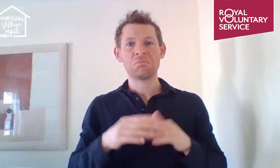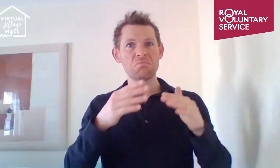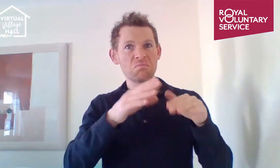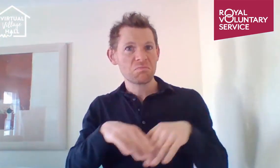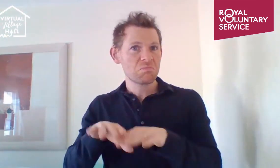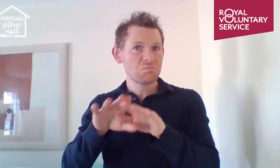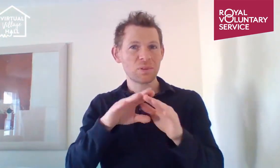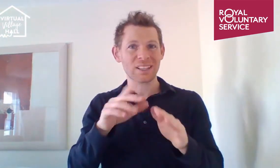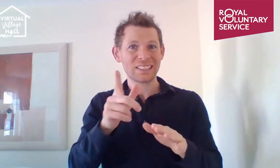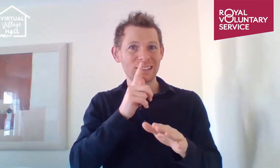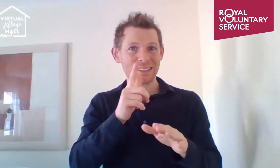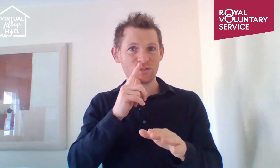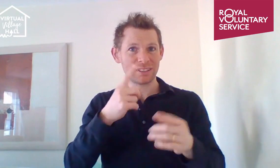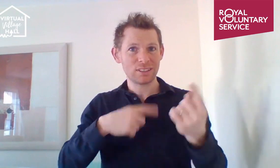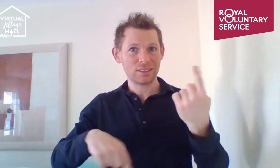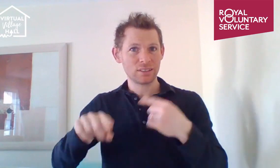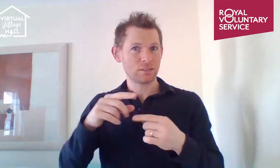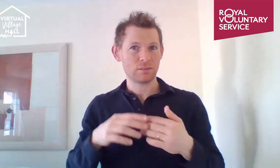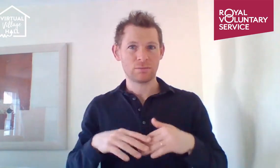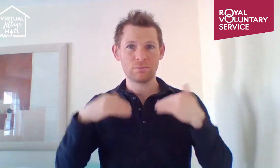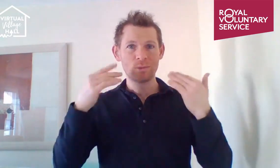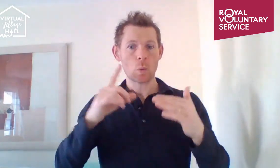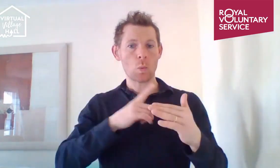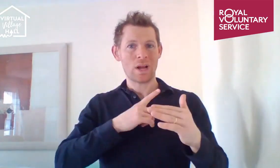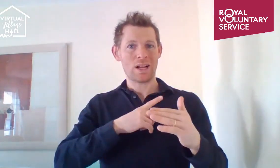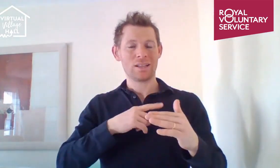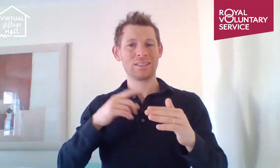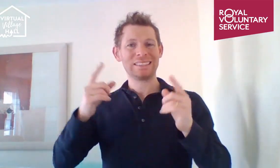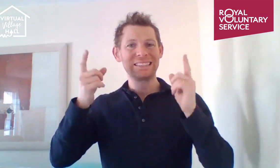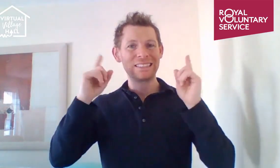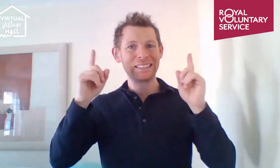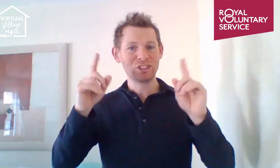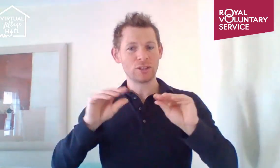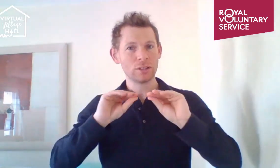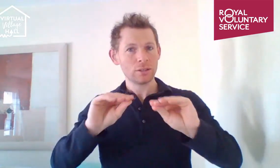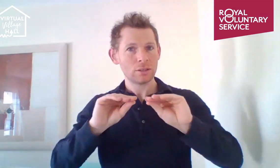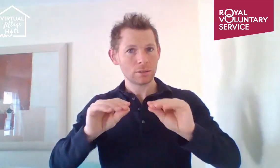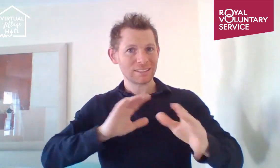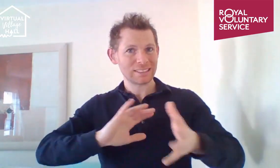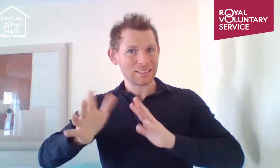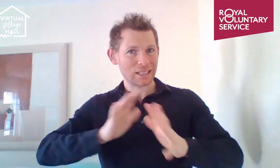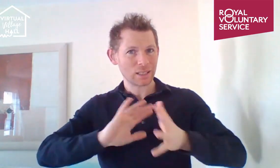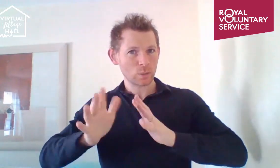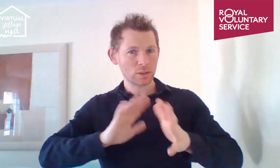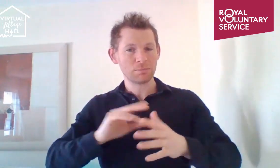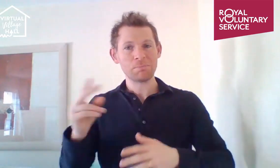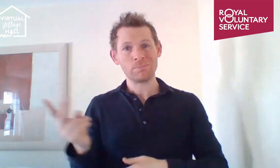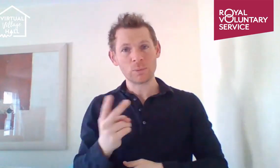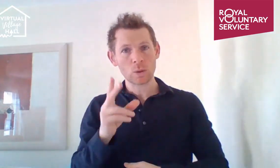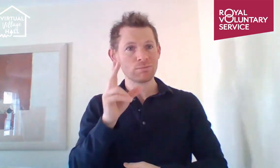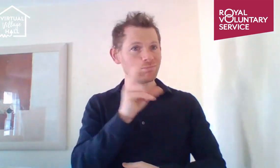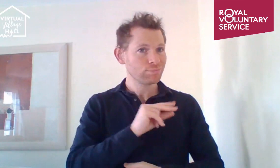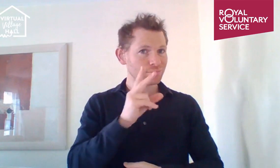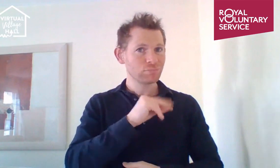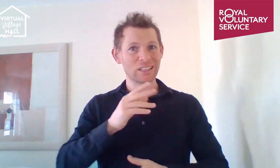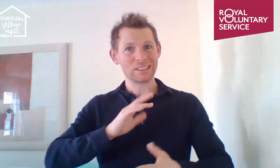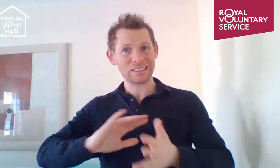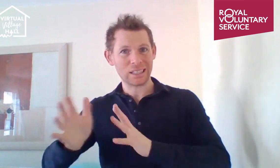They had a good standard of education, much the same as their hearing peers, because the teachers taught them in sign language, and